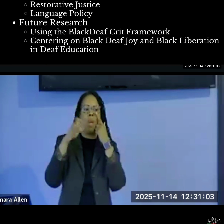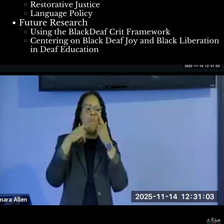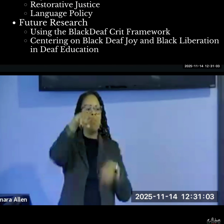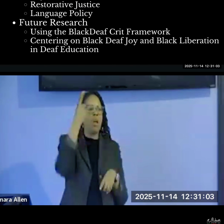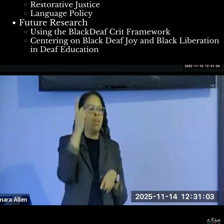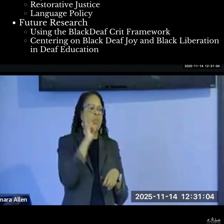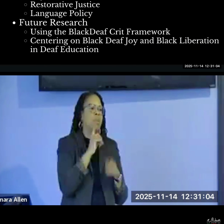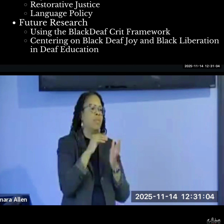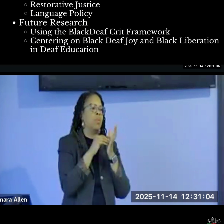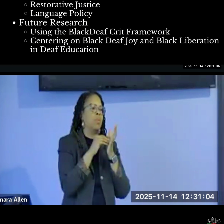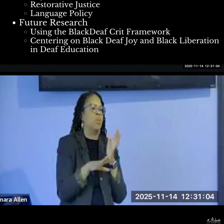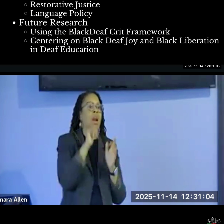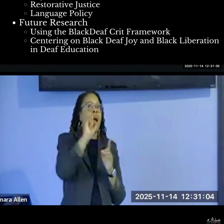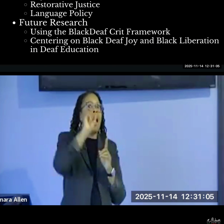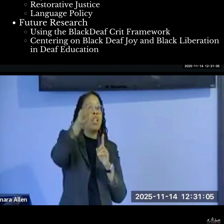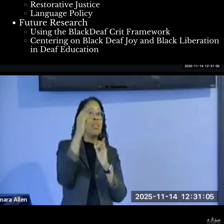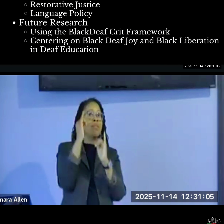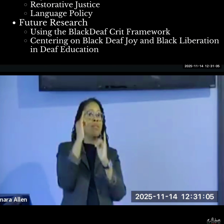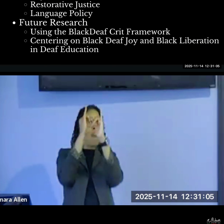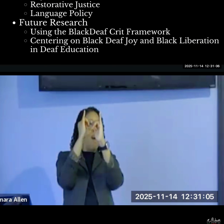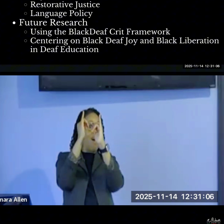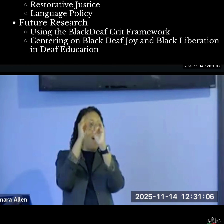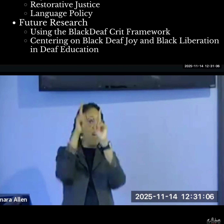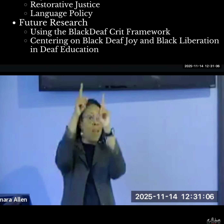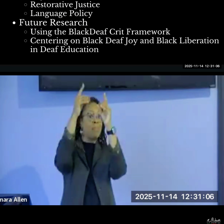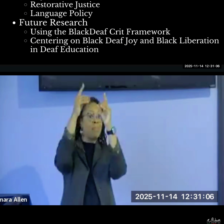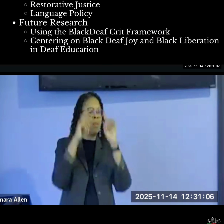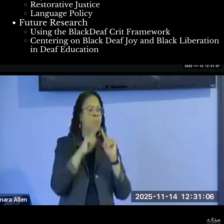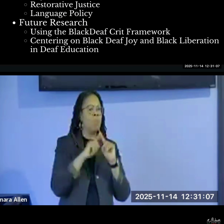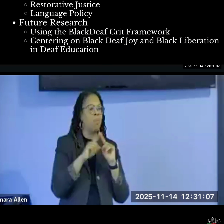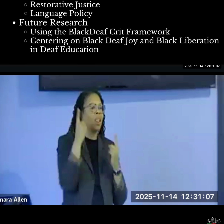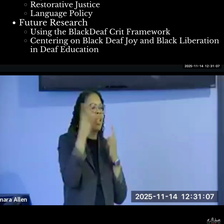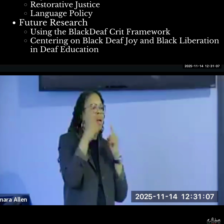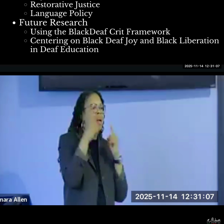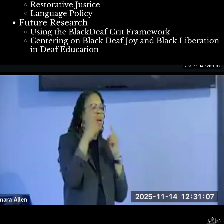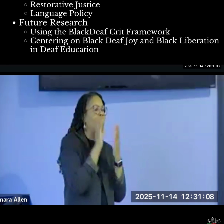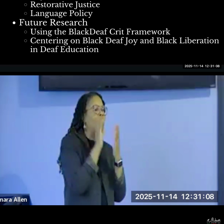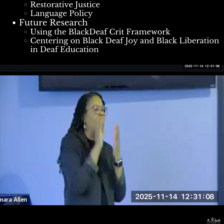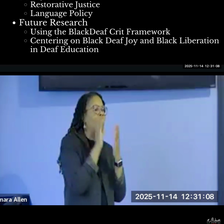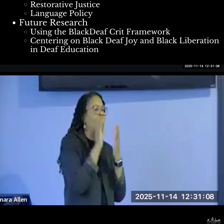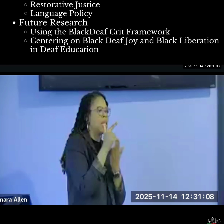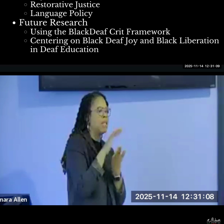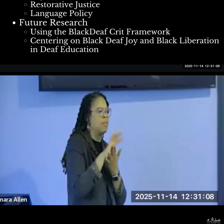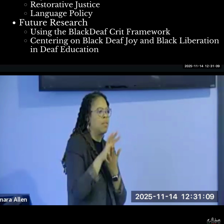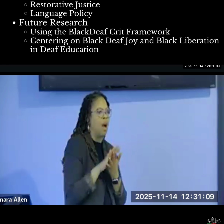And with that, we need to create that same space for Black deaf students.